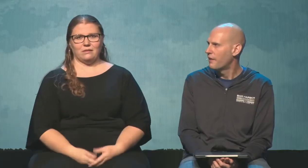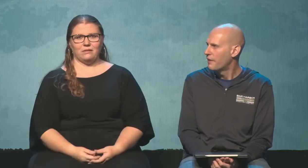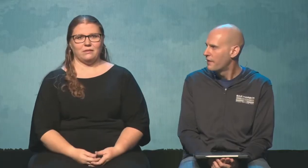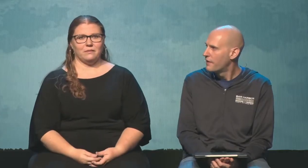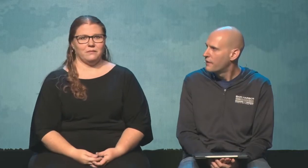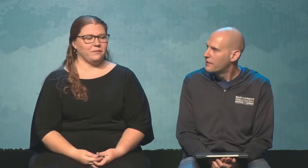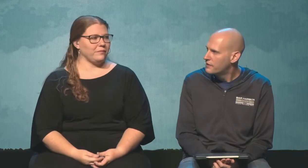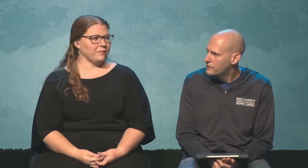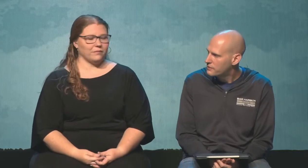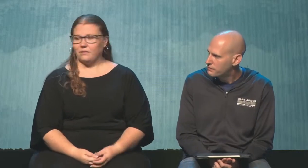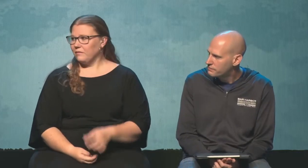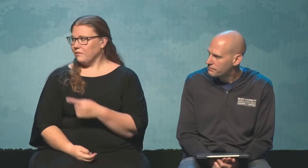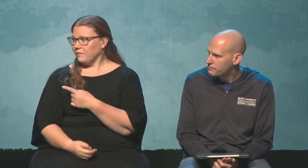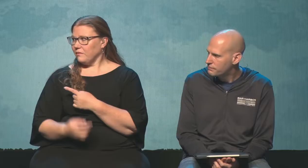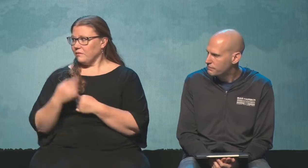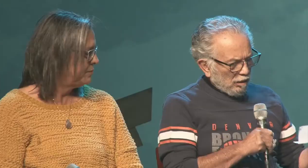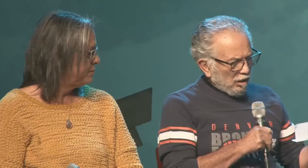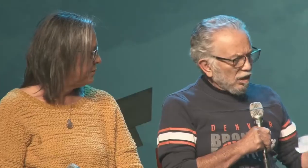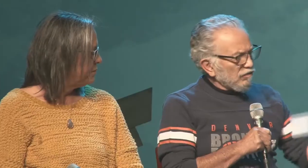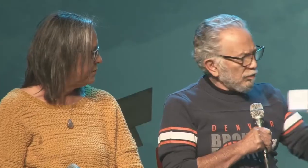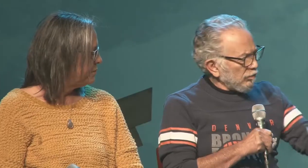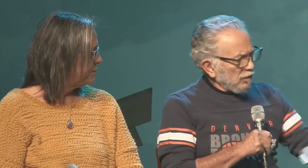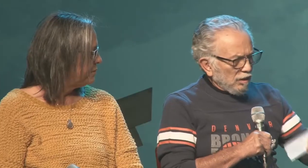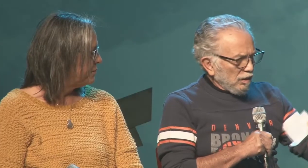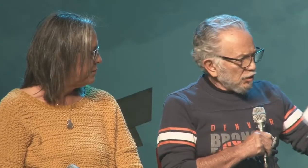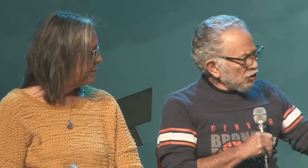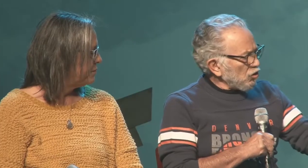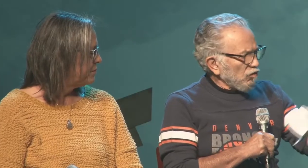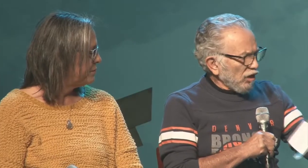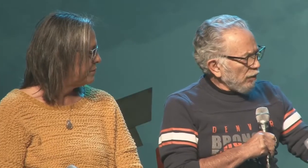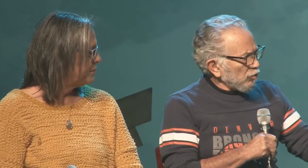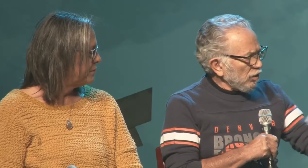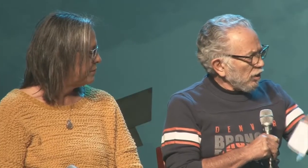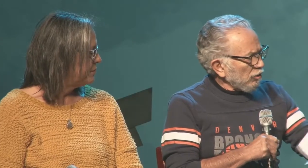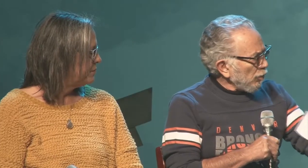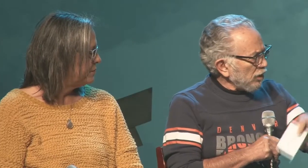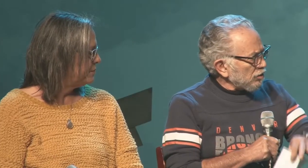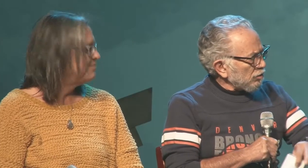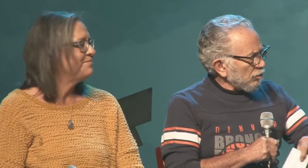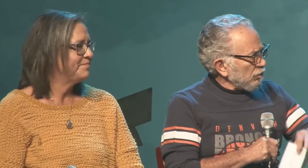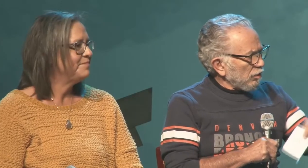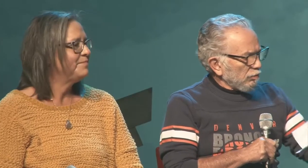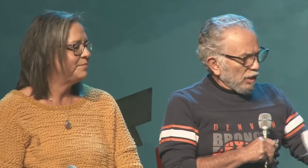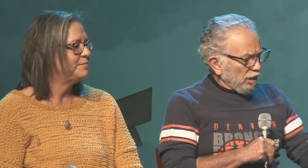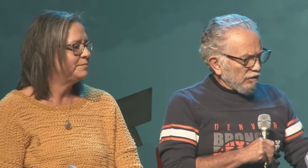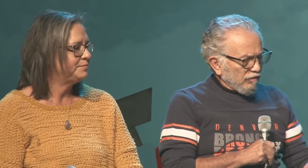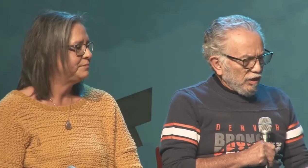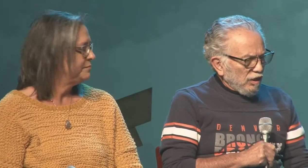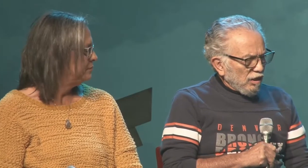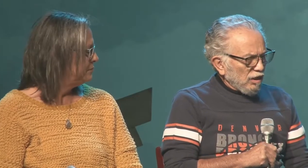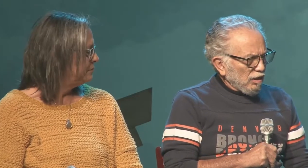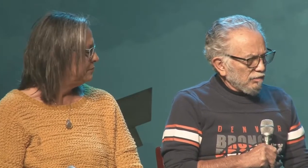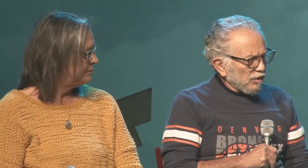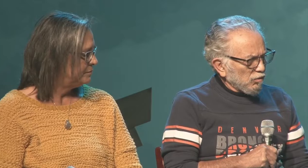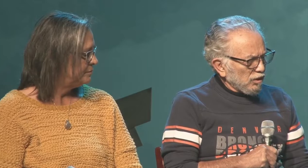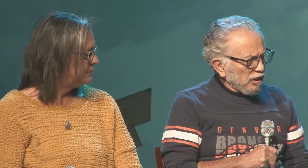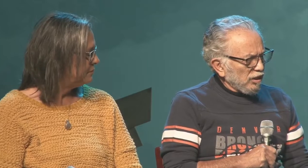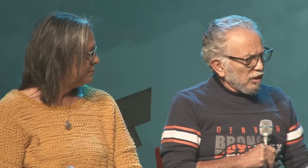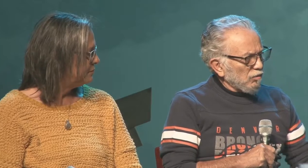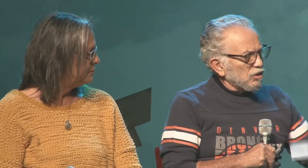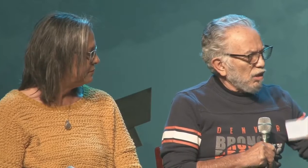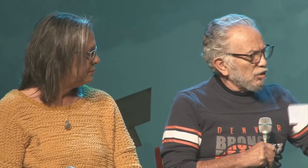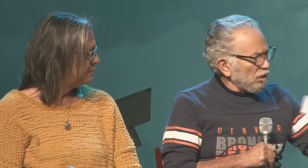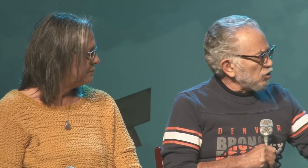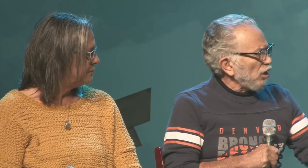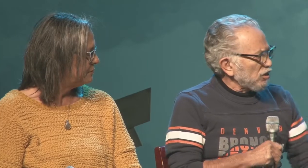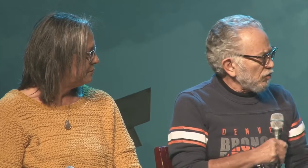Yeah. And for me, I think all of them just overlapped one another, Pastor, through my life. The one, and